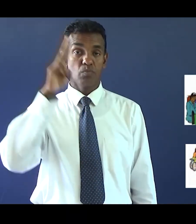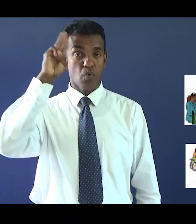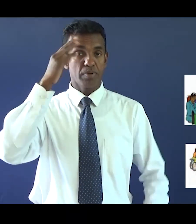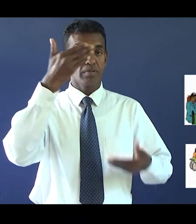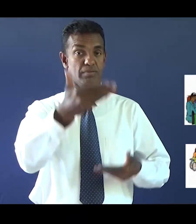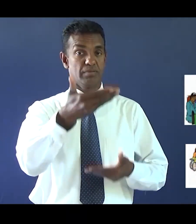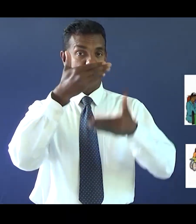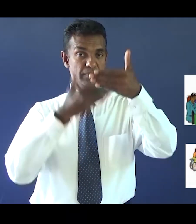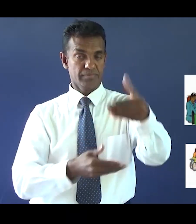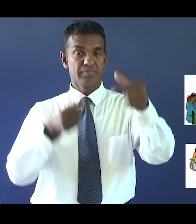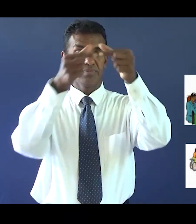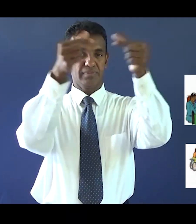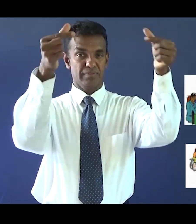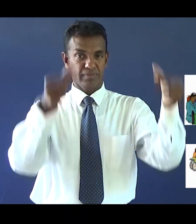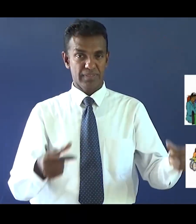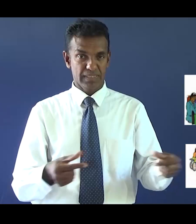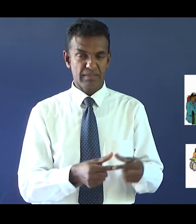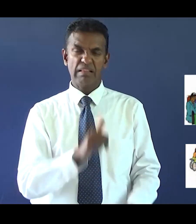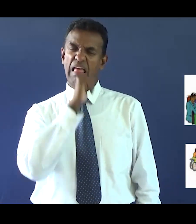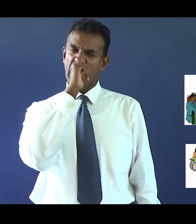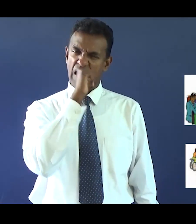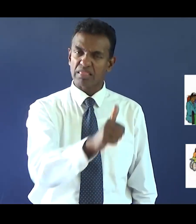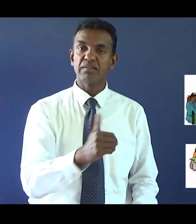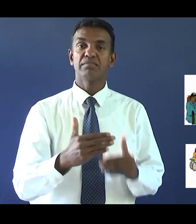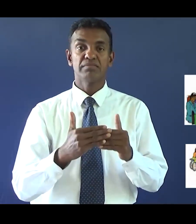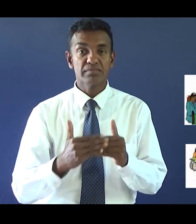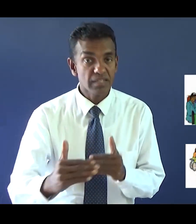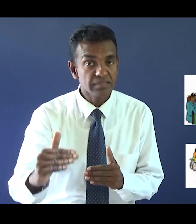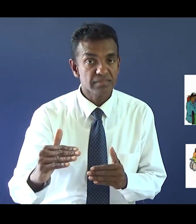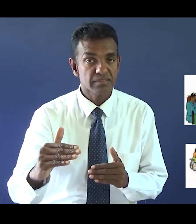Committee on the Rights of Disabled People.